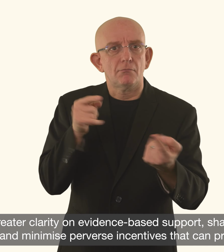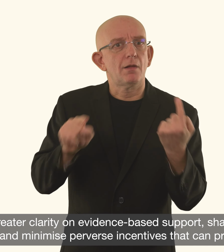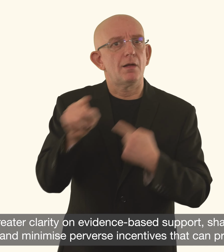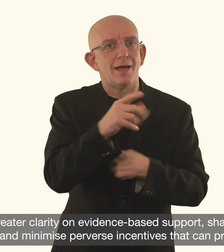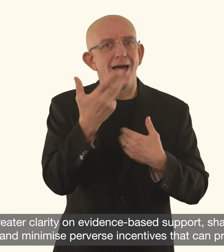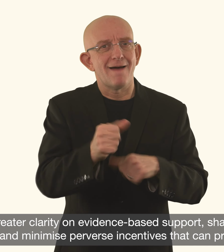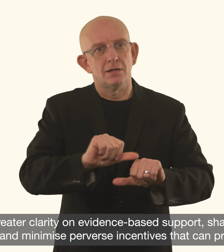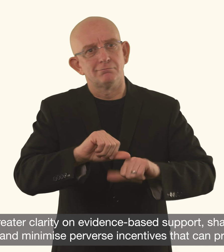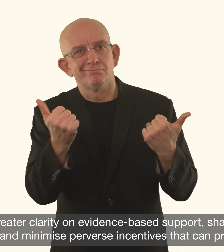that can prevent inclusion.